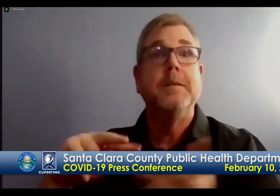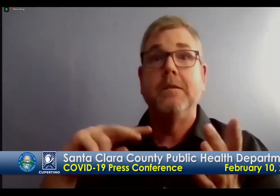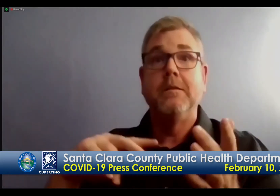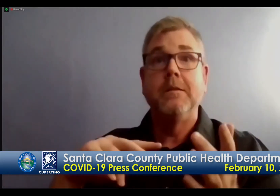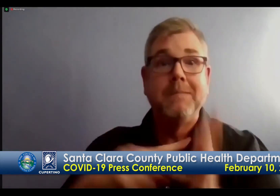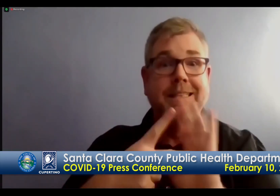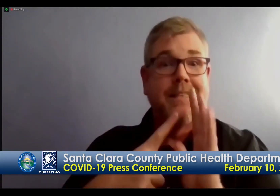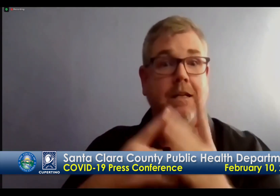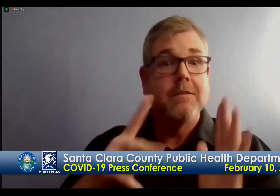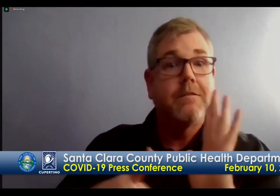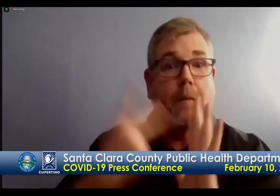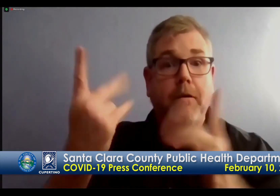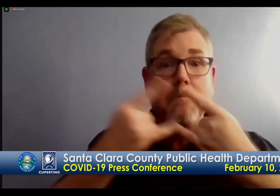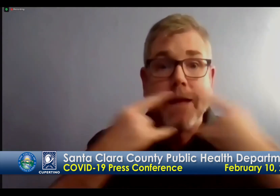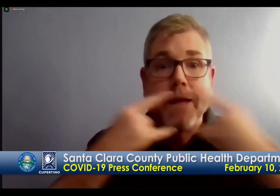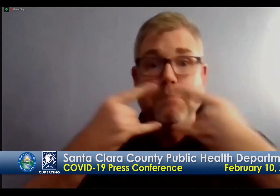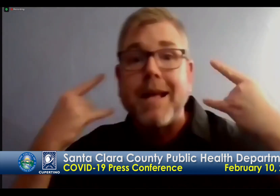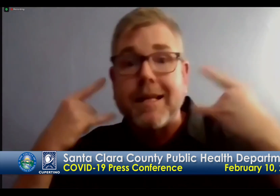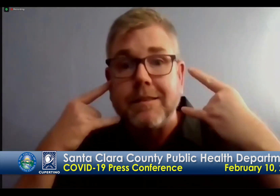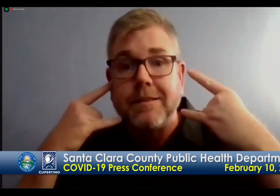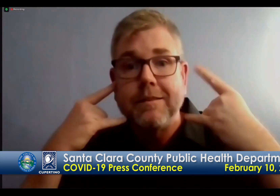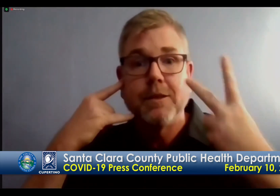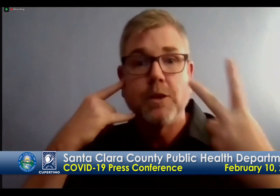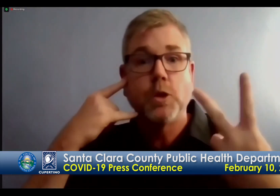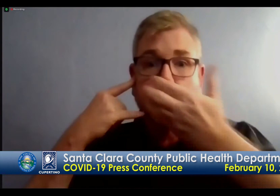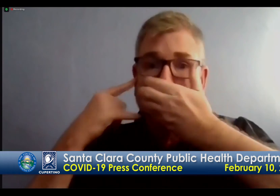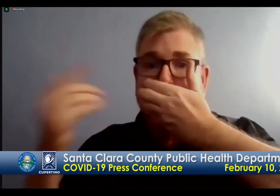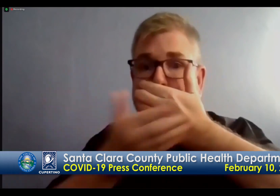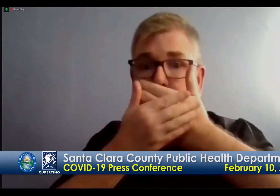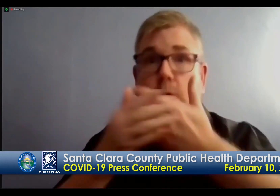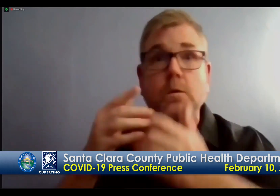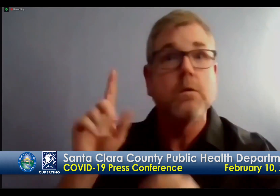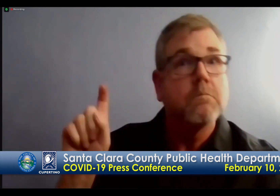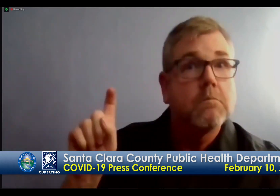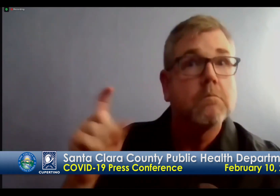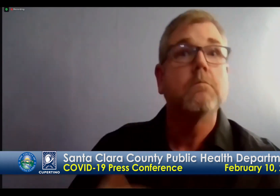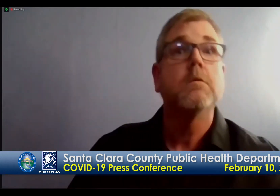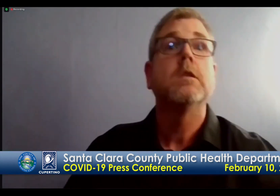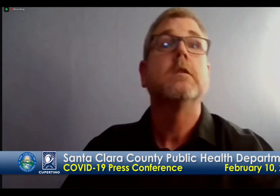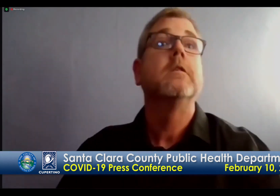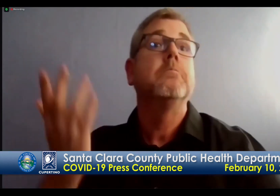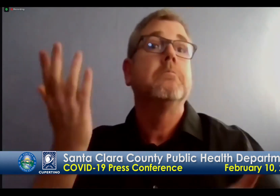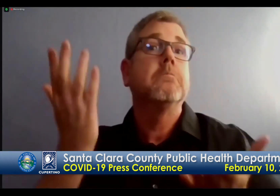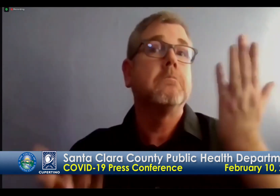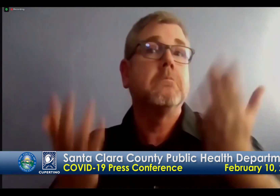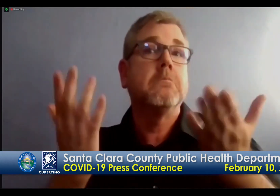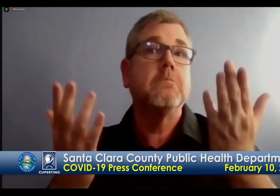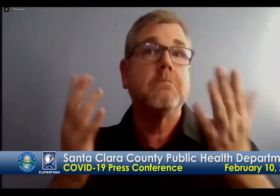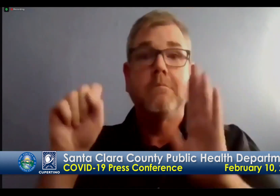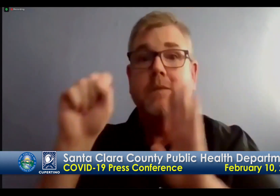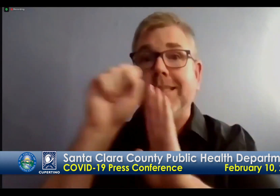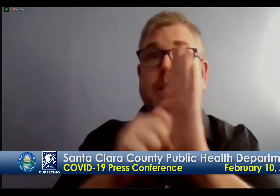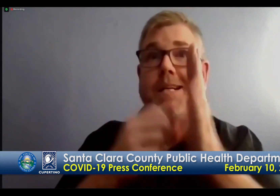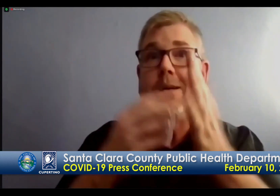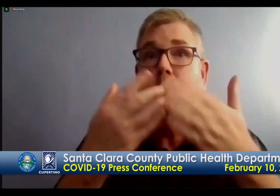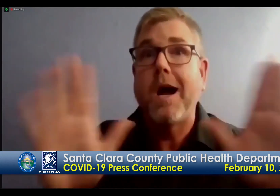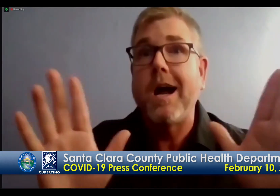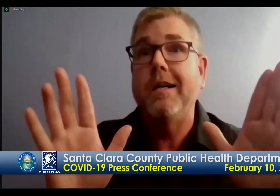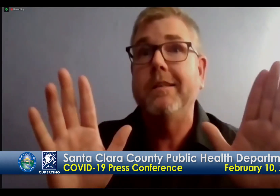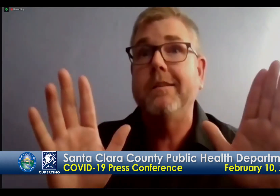the statewide mandatory travel quarantine policy, as is the case in the Santa Clara and LA counties? Thank you.